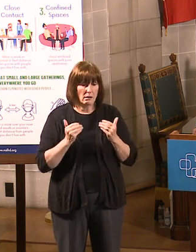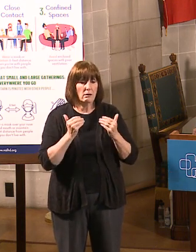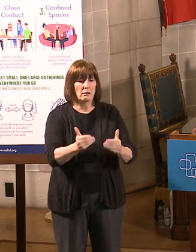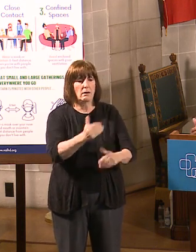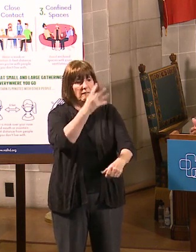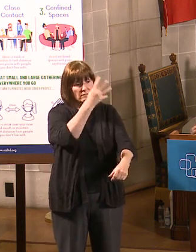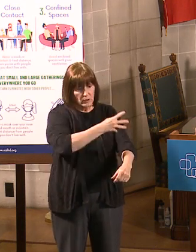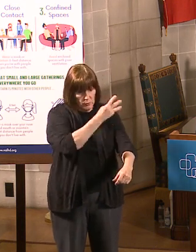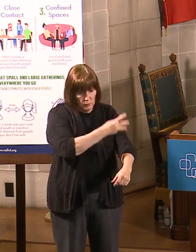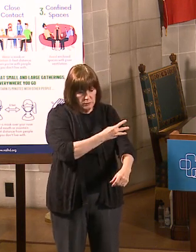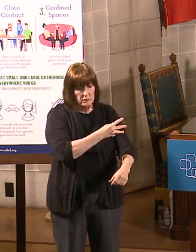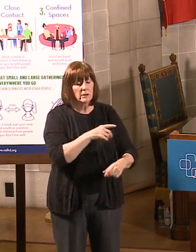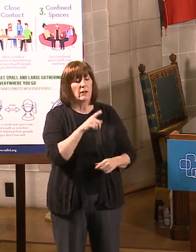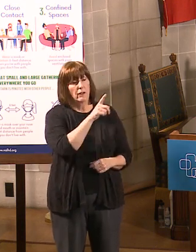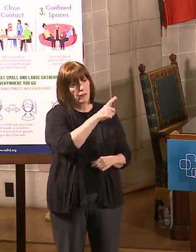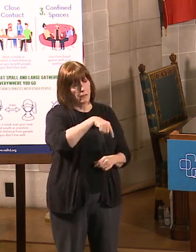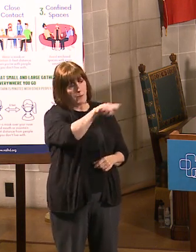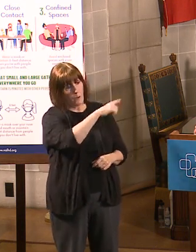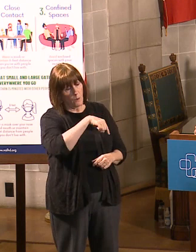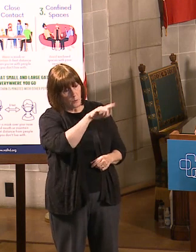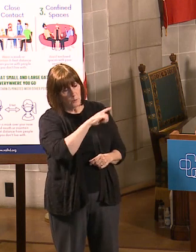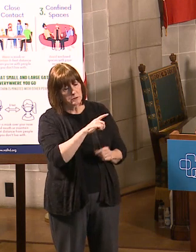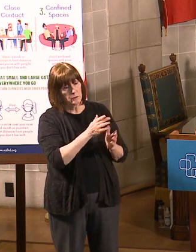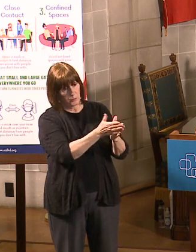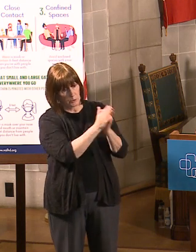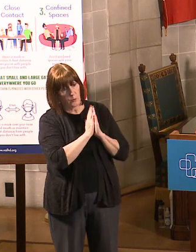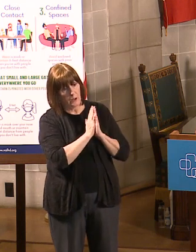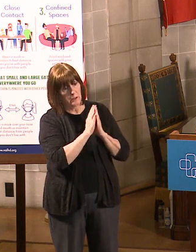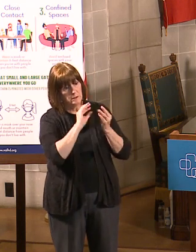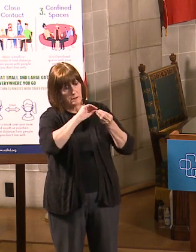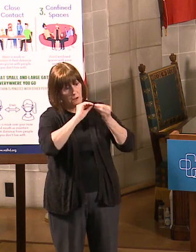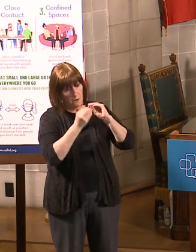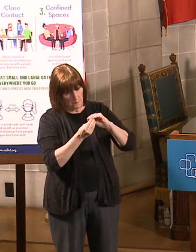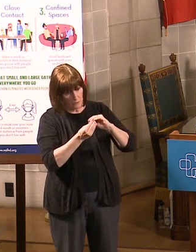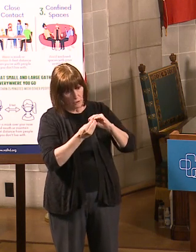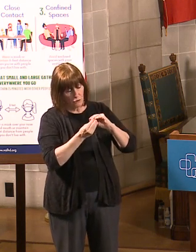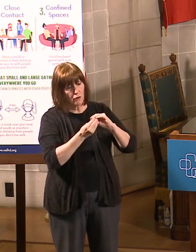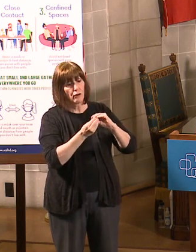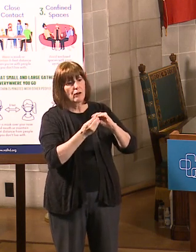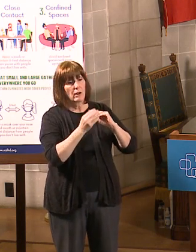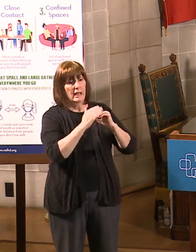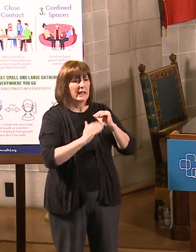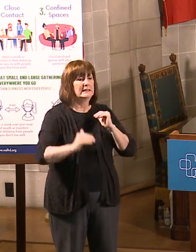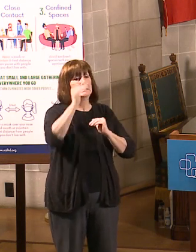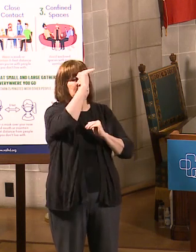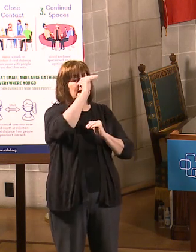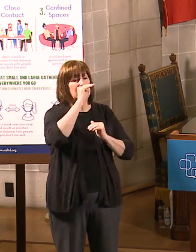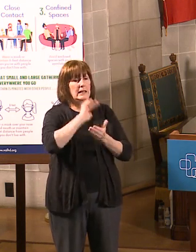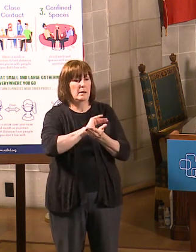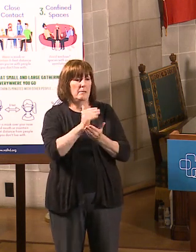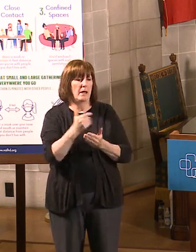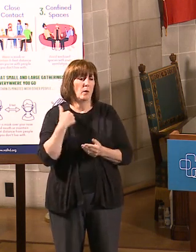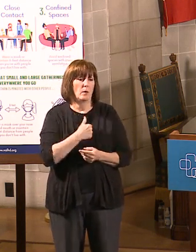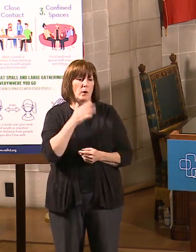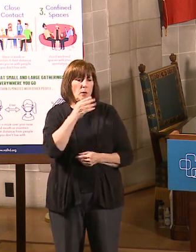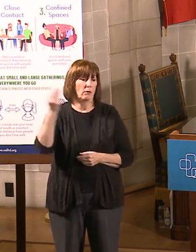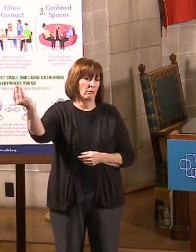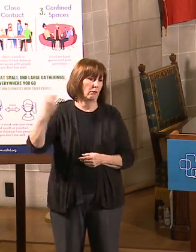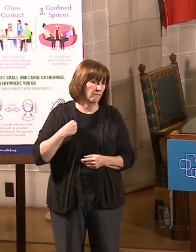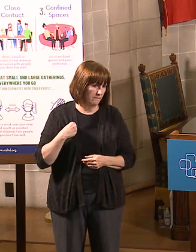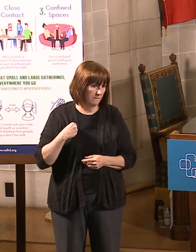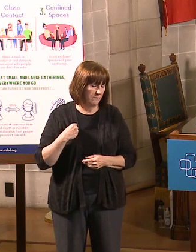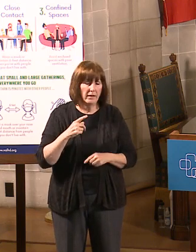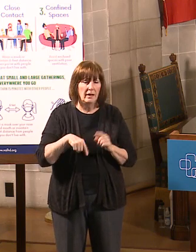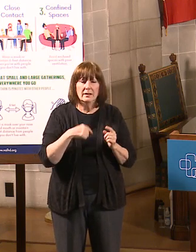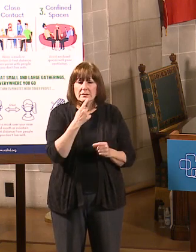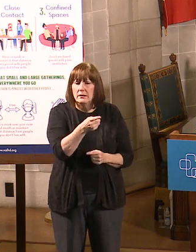infuse it, that those facilities and the request for the number of doses exceeded the amount that we were going to be allocated. I can't